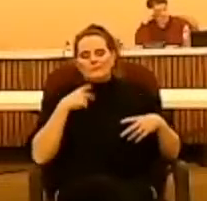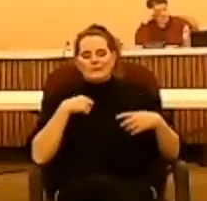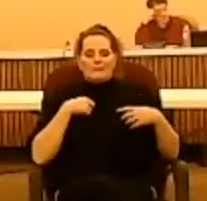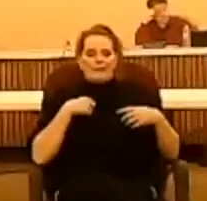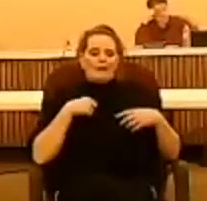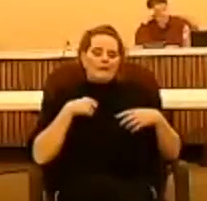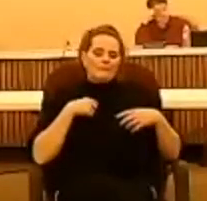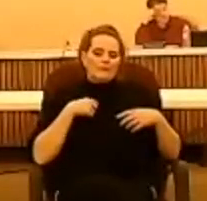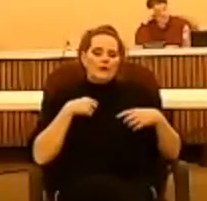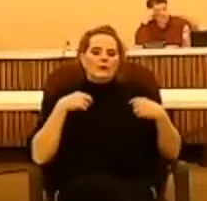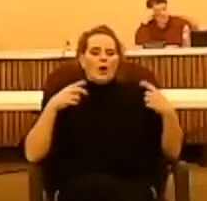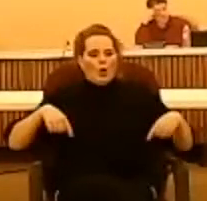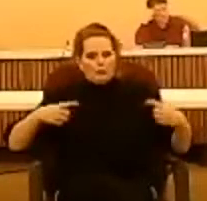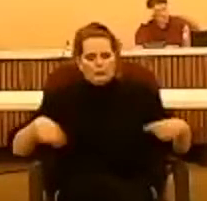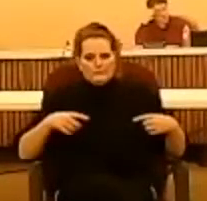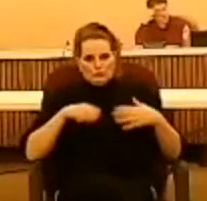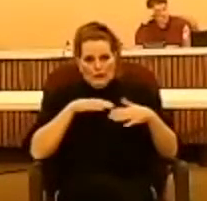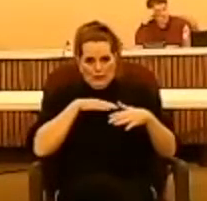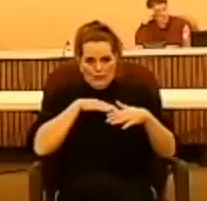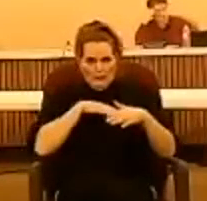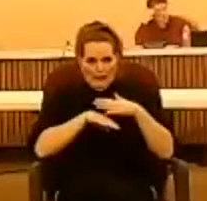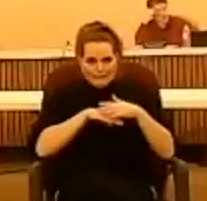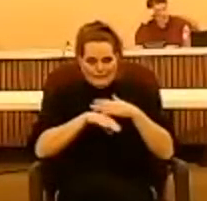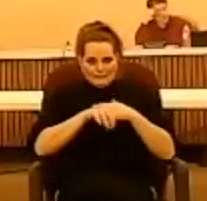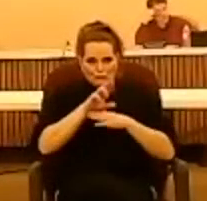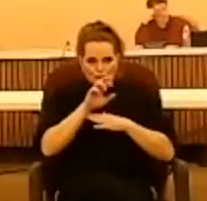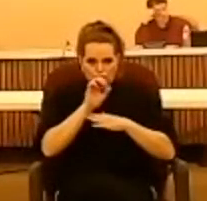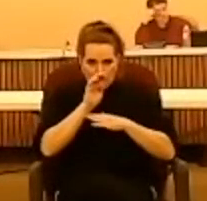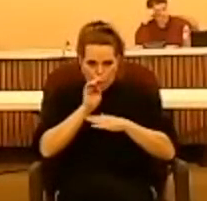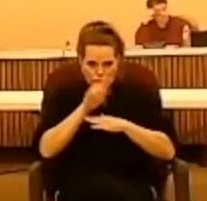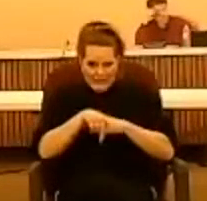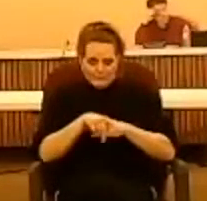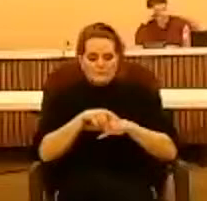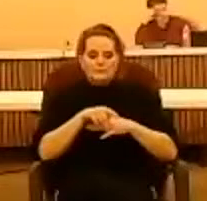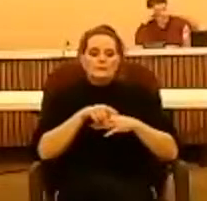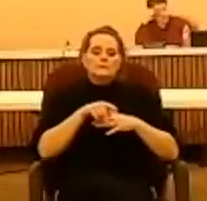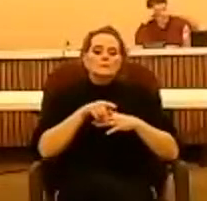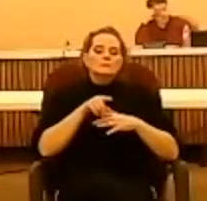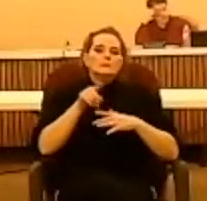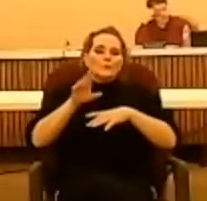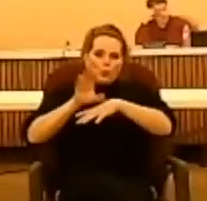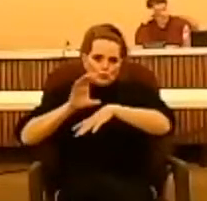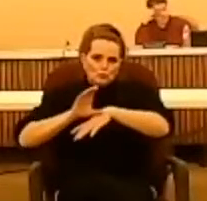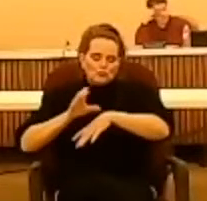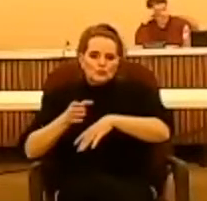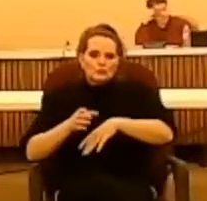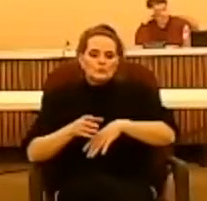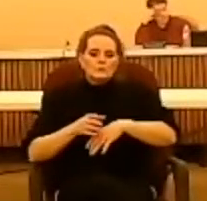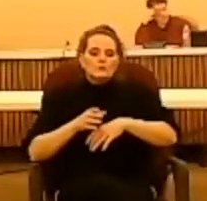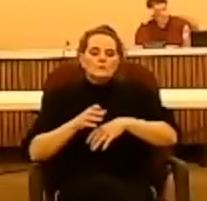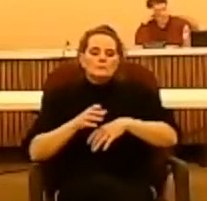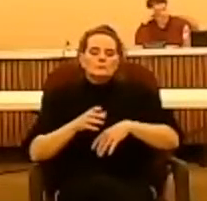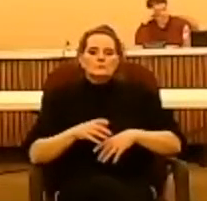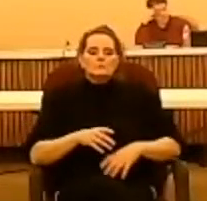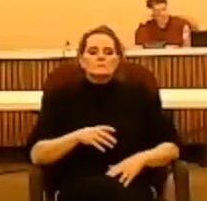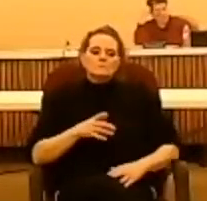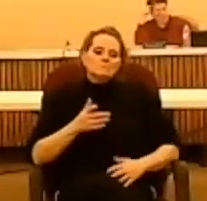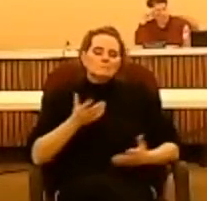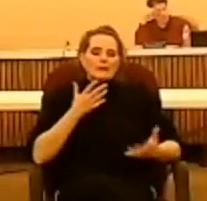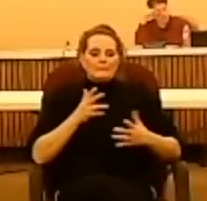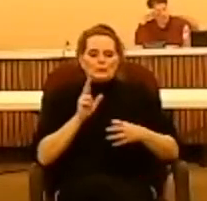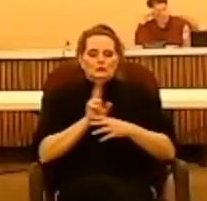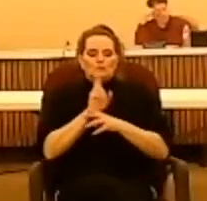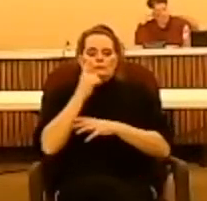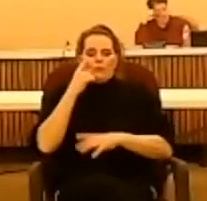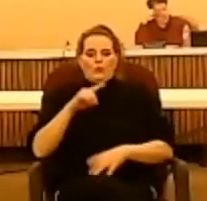ramp into the church in time in order to use this as a voting district